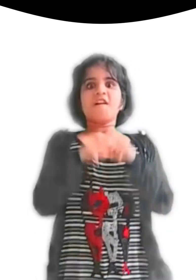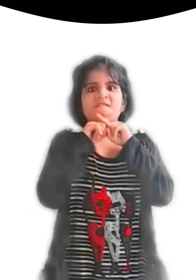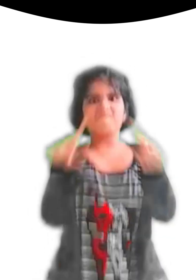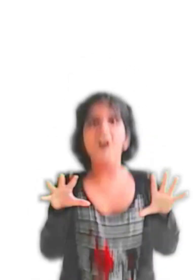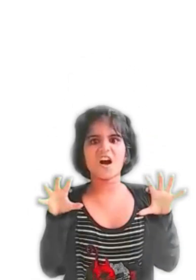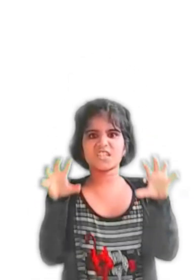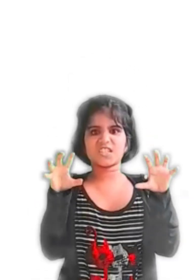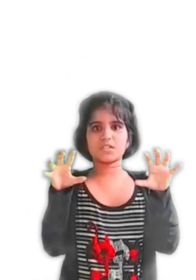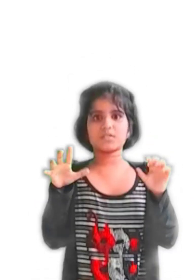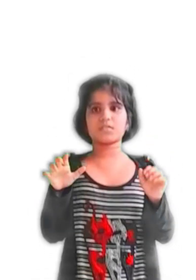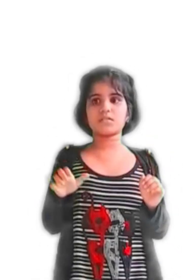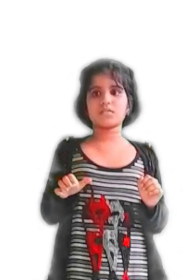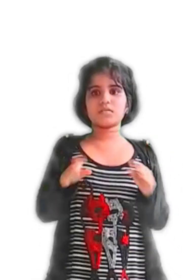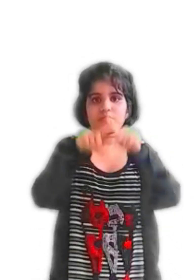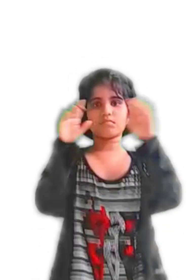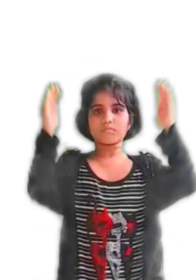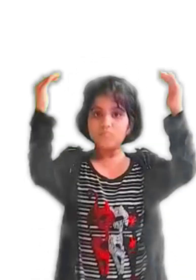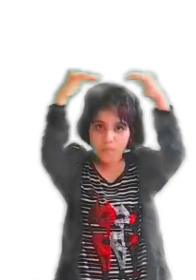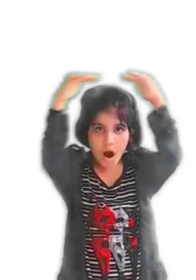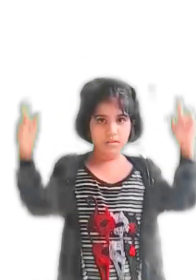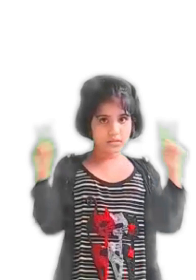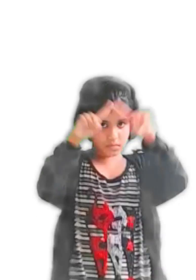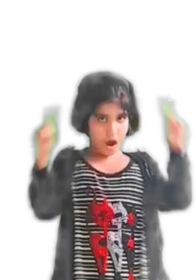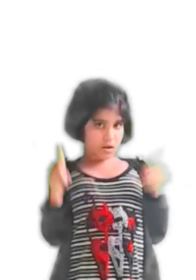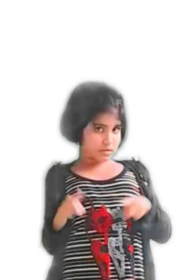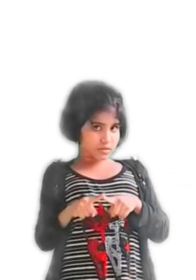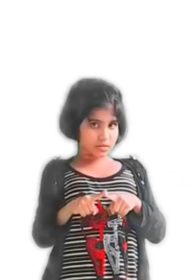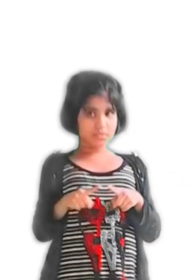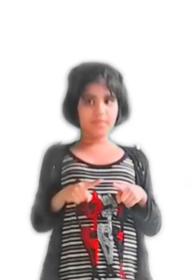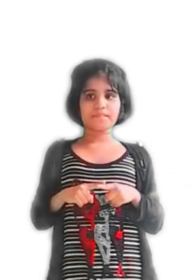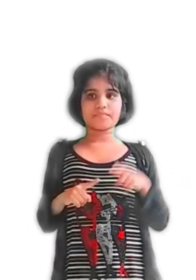X. Lightning box. Lightning box.